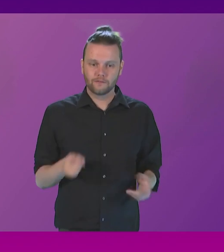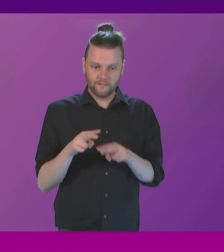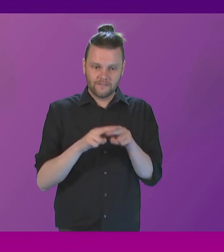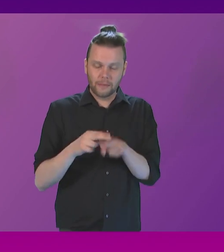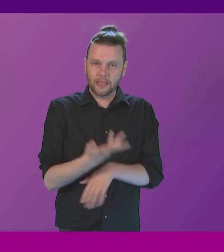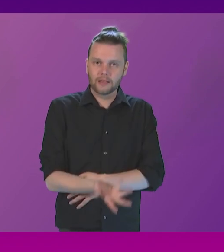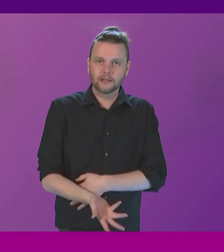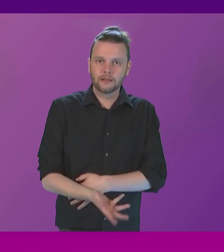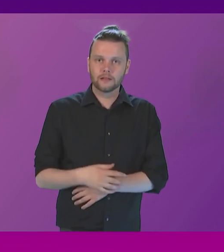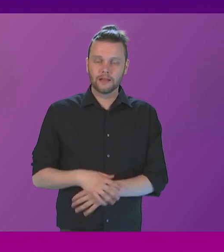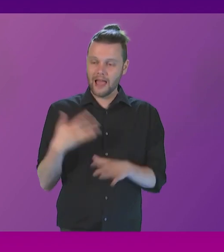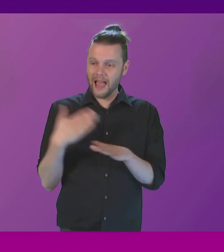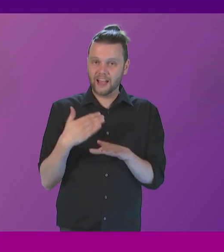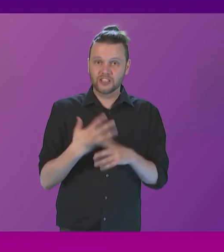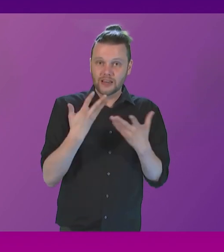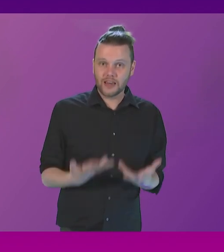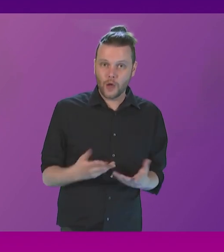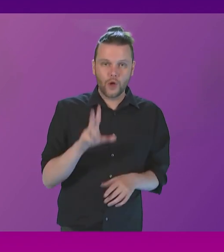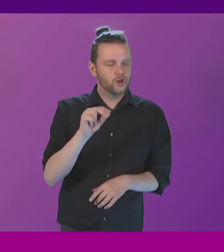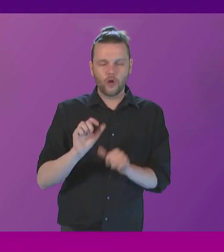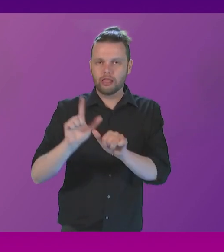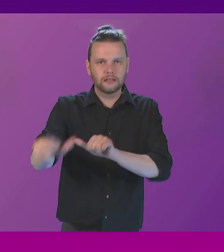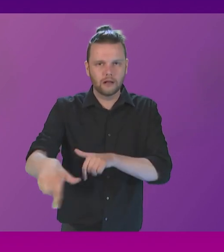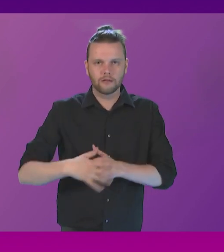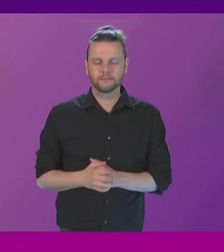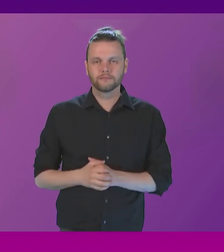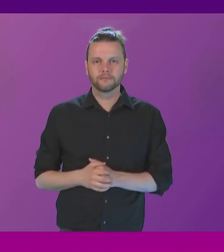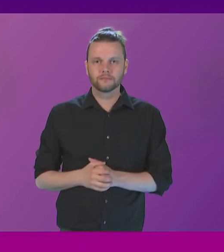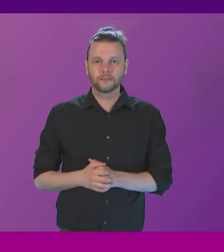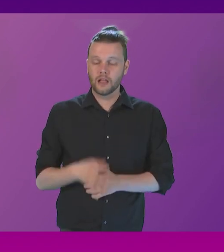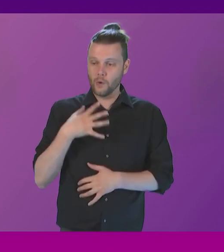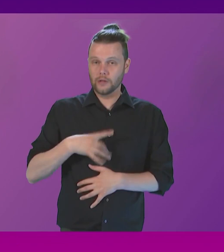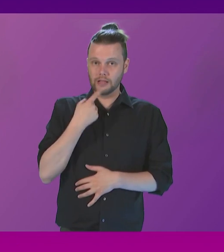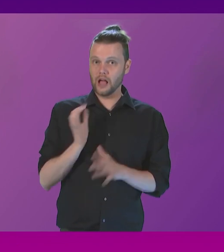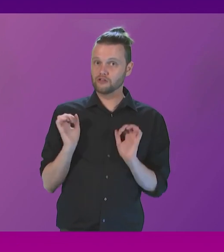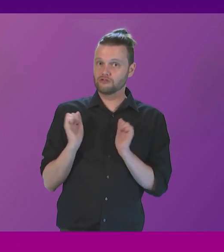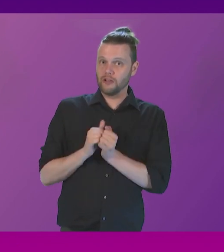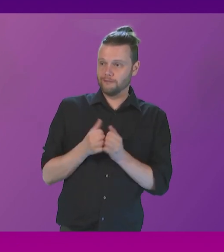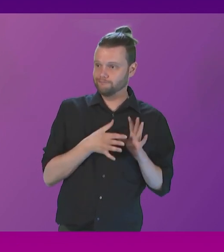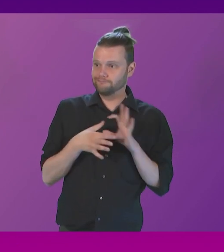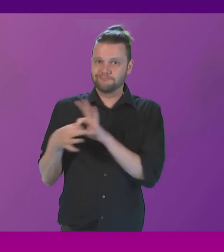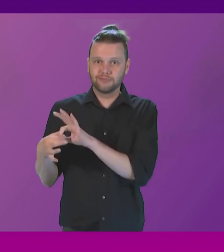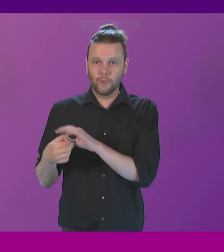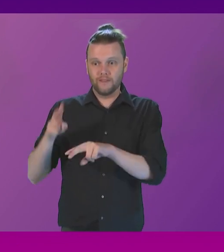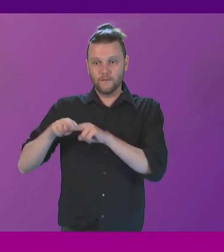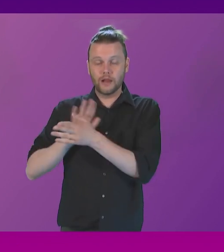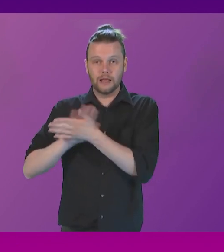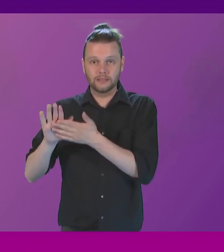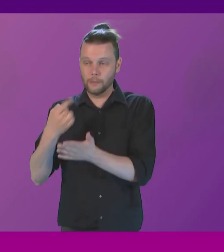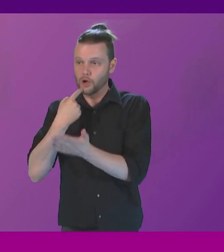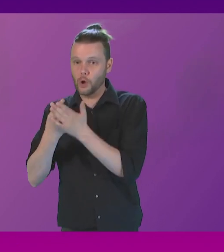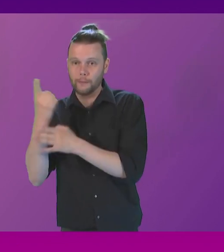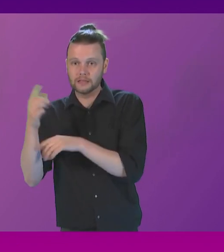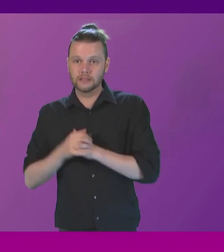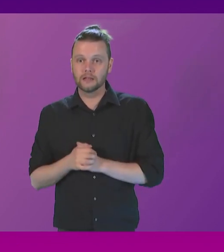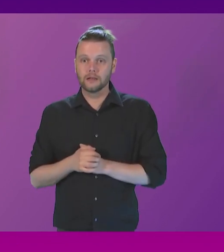families. Action now, not later. And can I very much agree and associate myself with Fiona Hislop's comments?